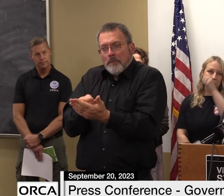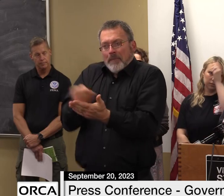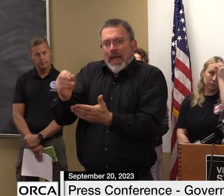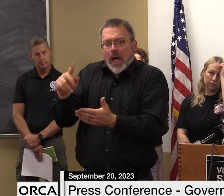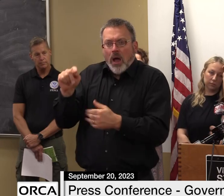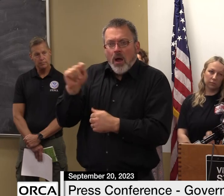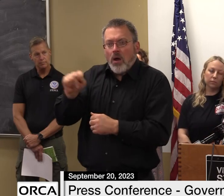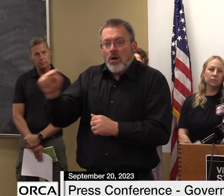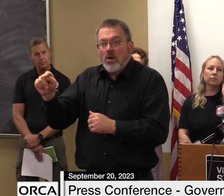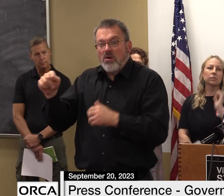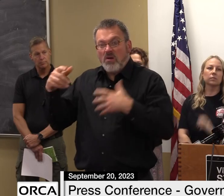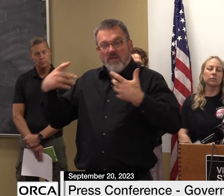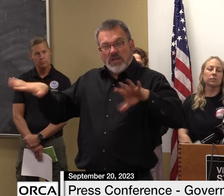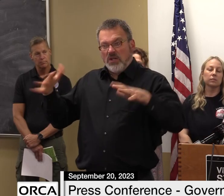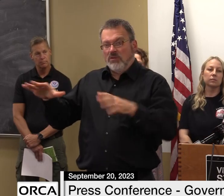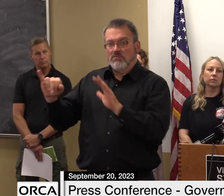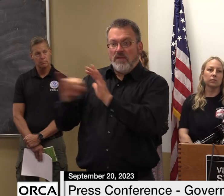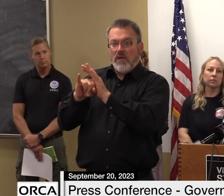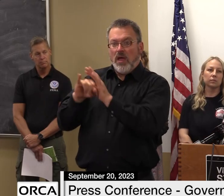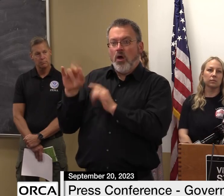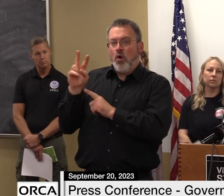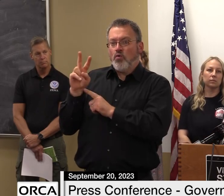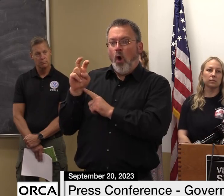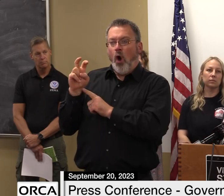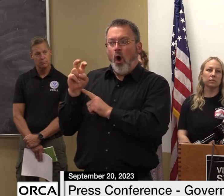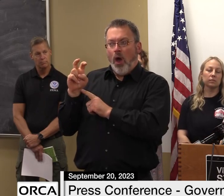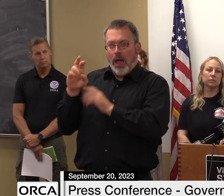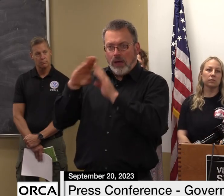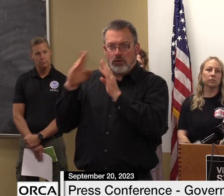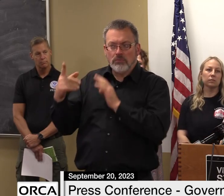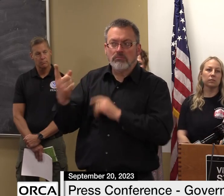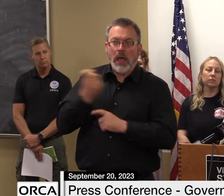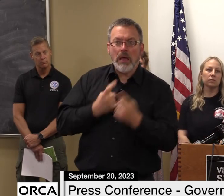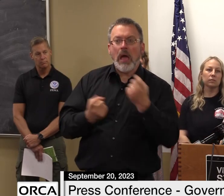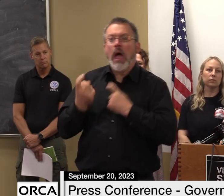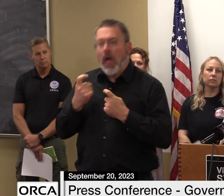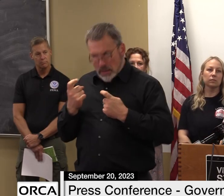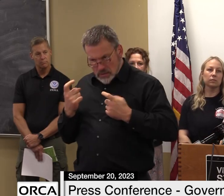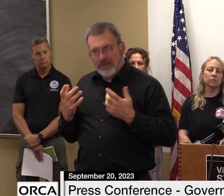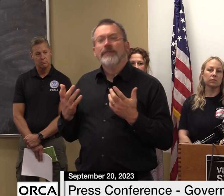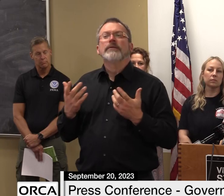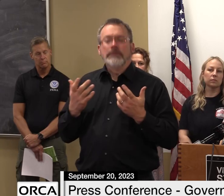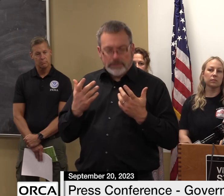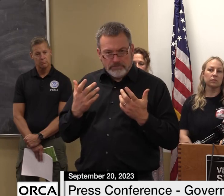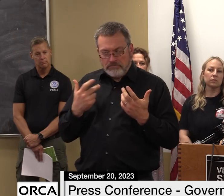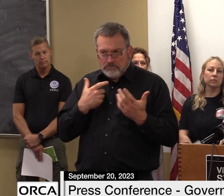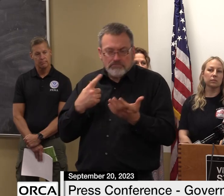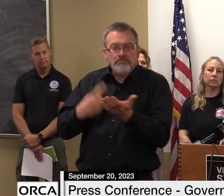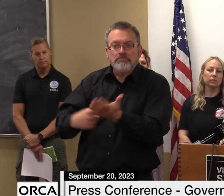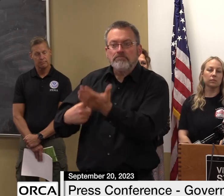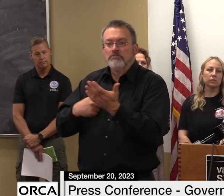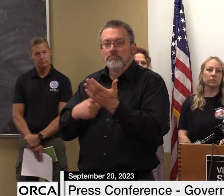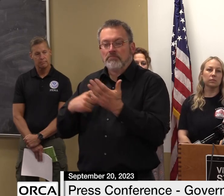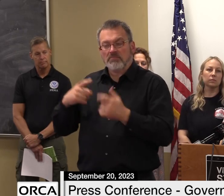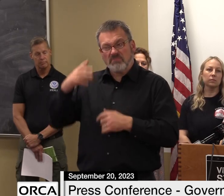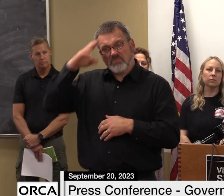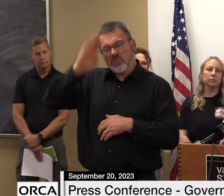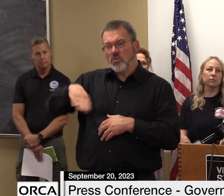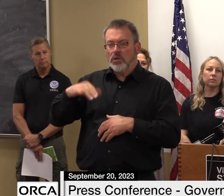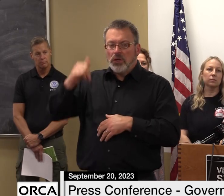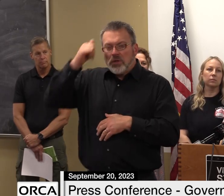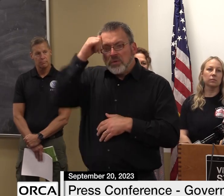200 households that have inquired about buyouts. But it will take time to work through that, and it would